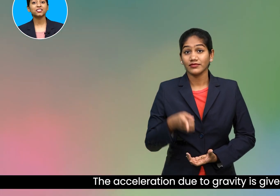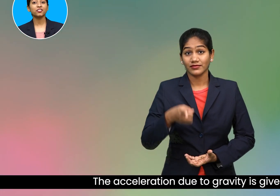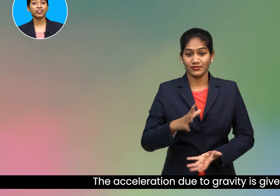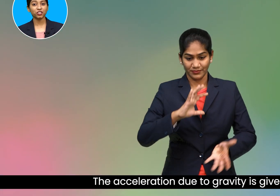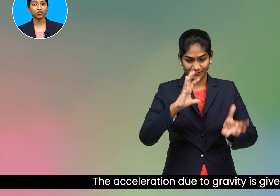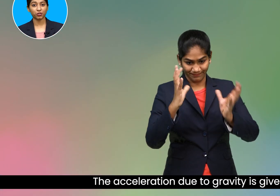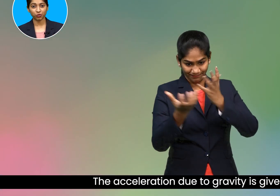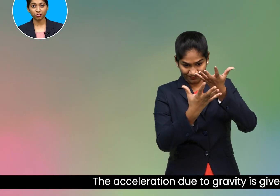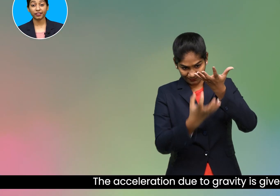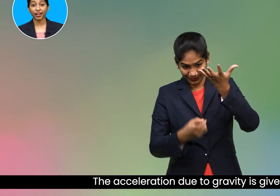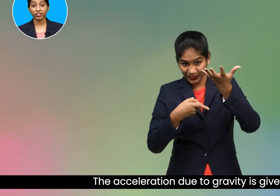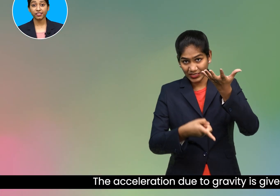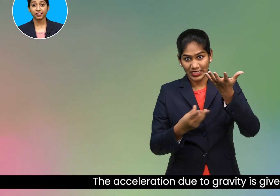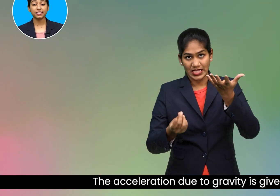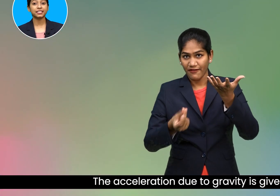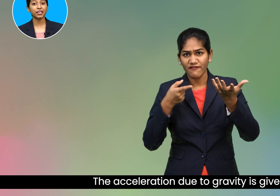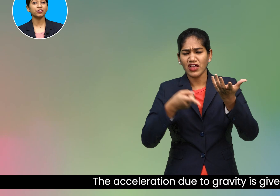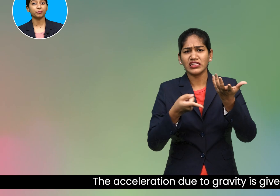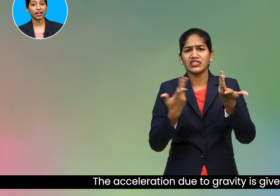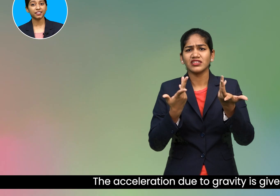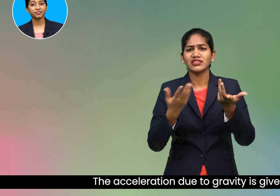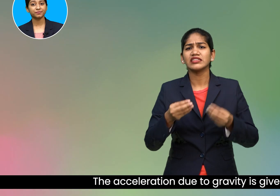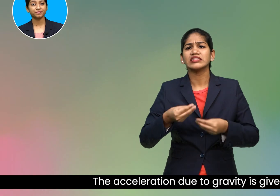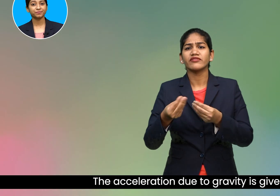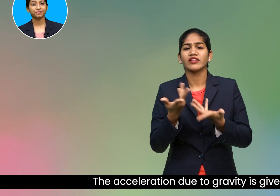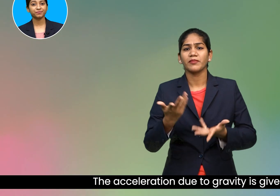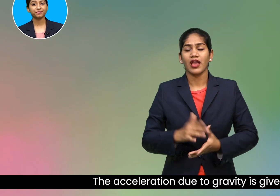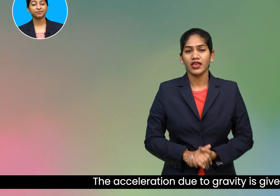The acceleration due to gravity is given by